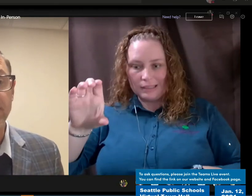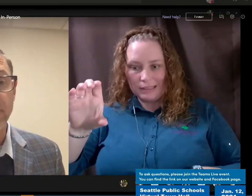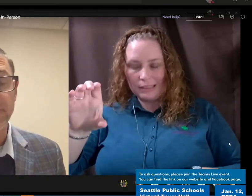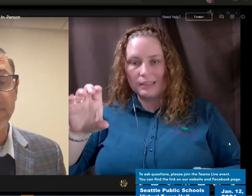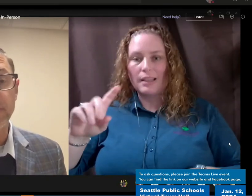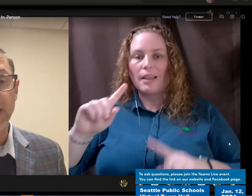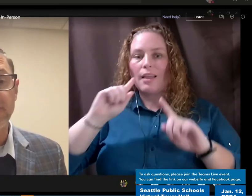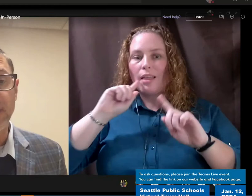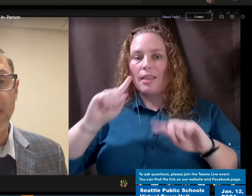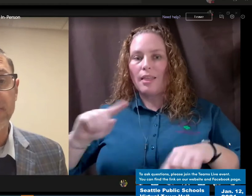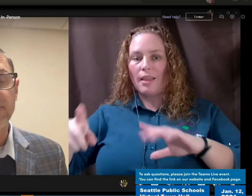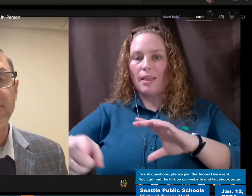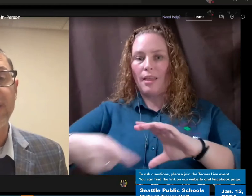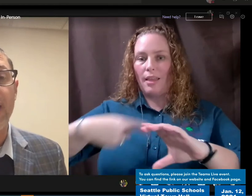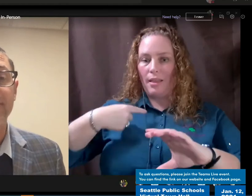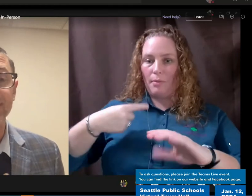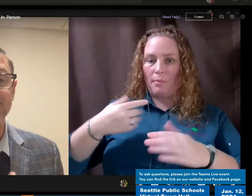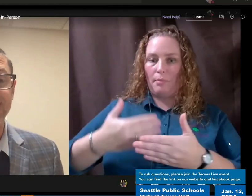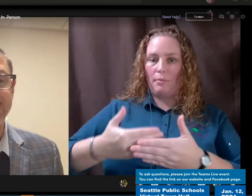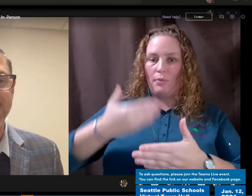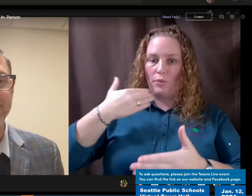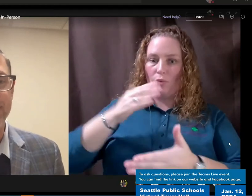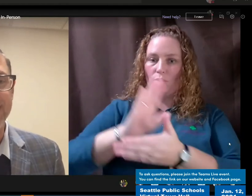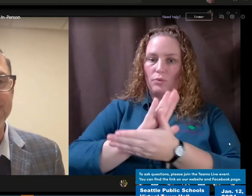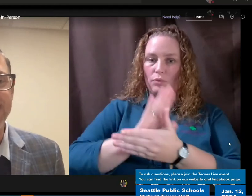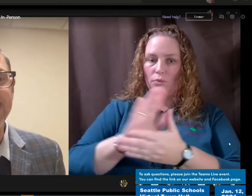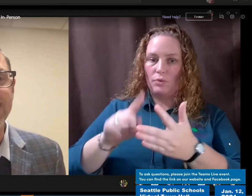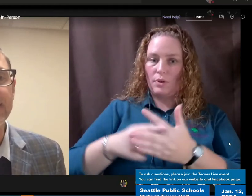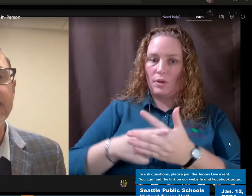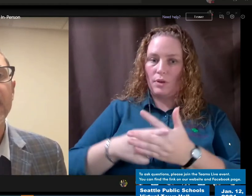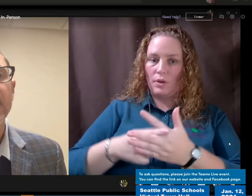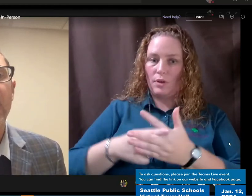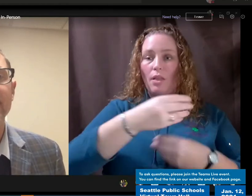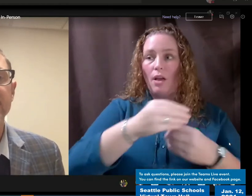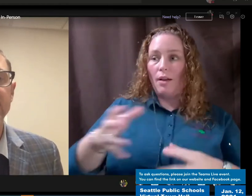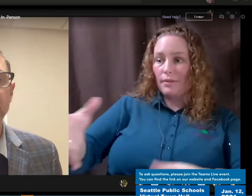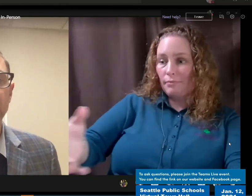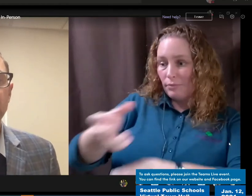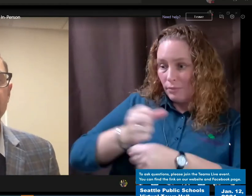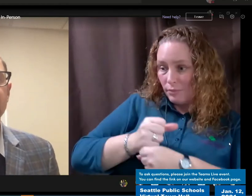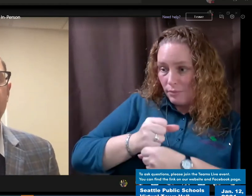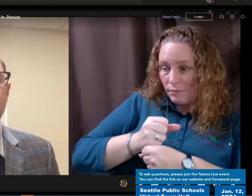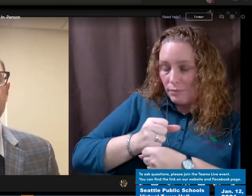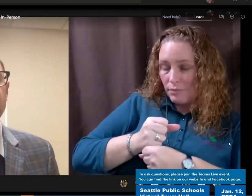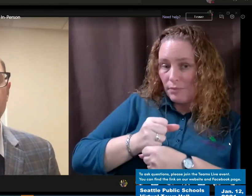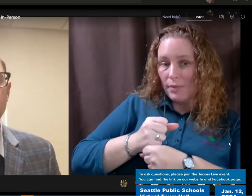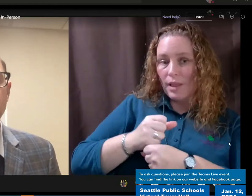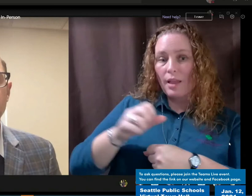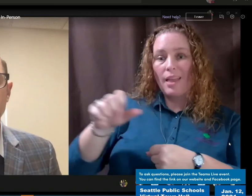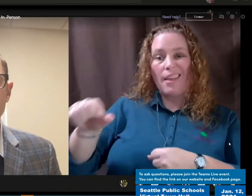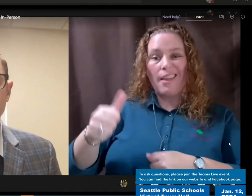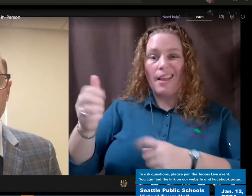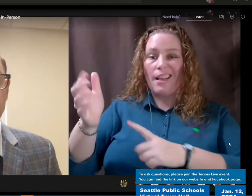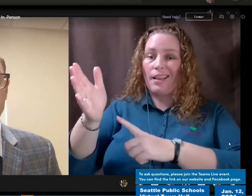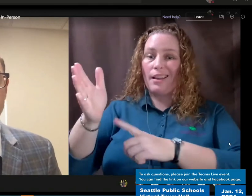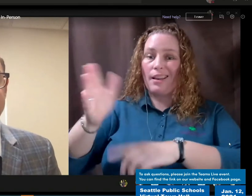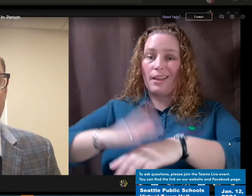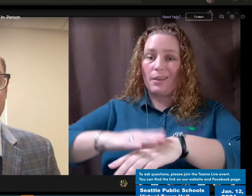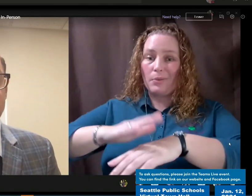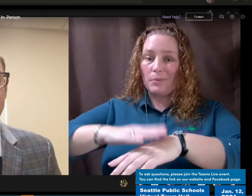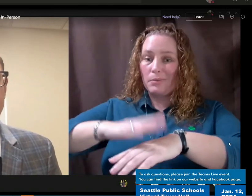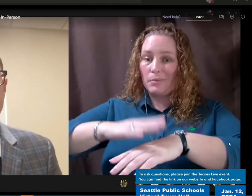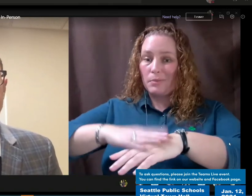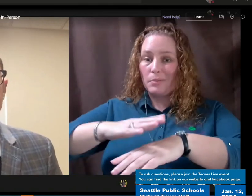before the school day starts. The office takes that information in. Obviously, any flags for folks who